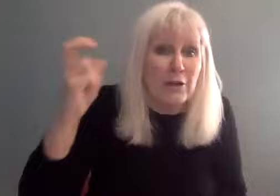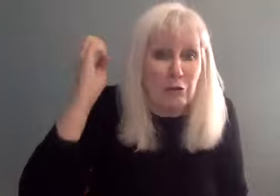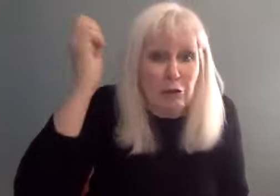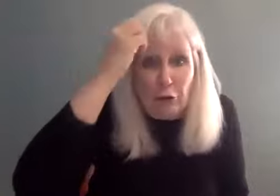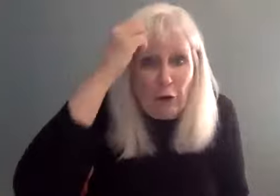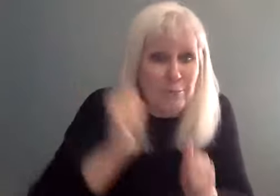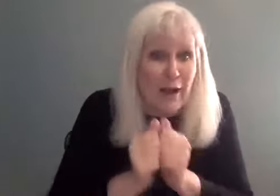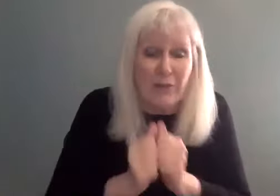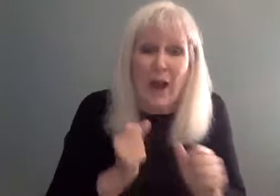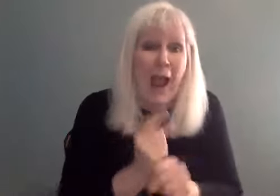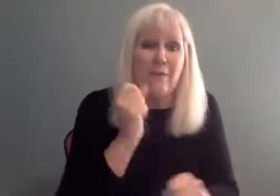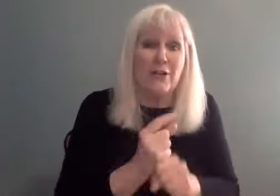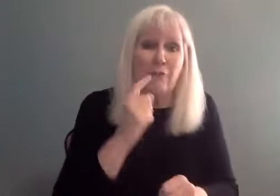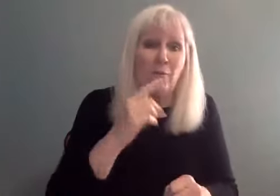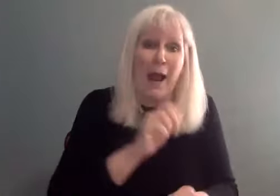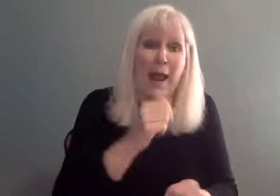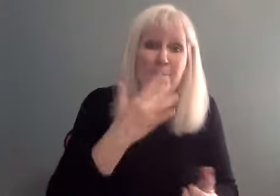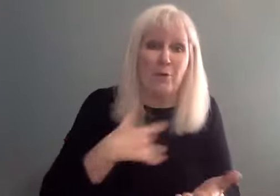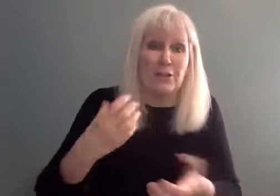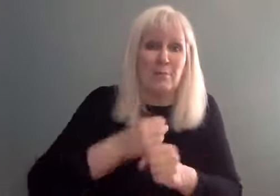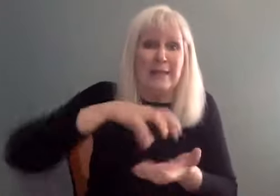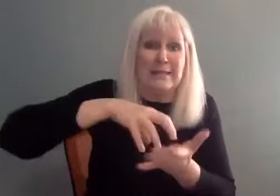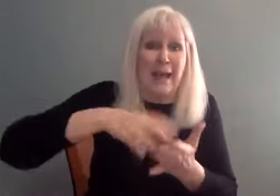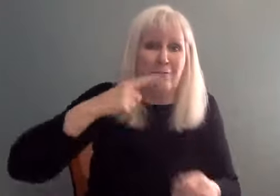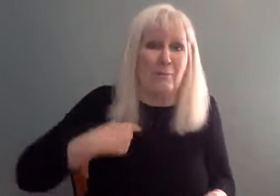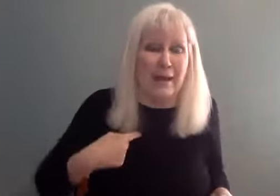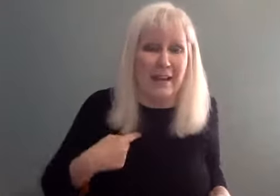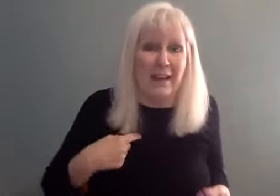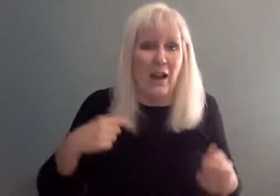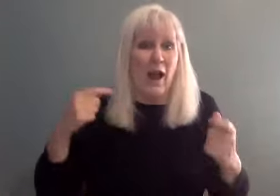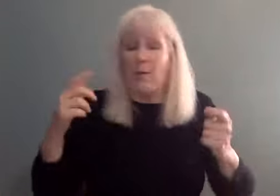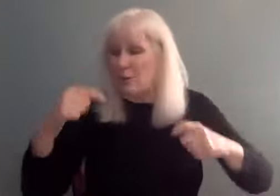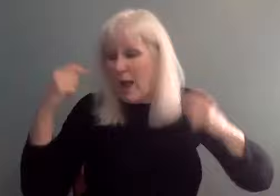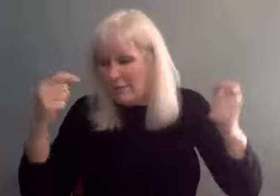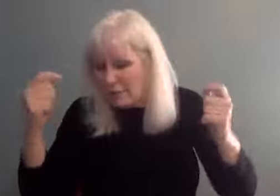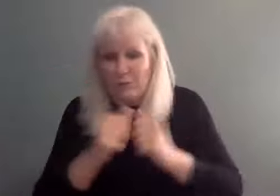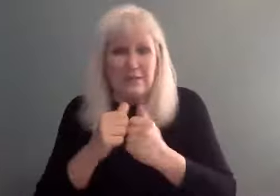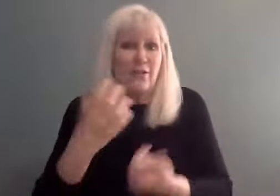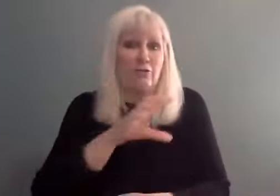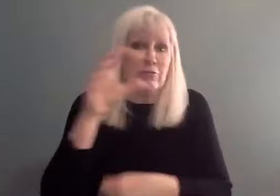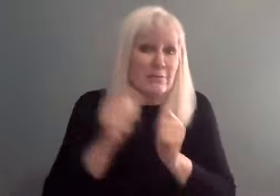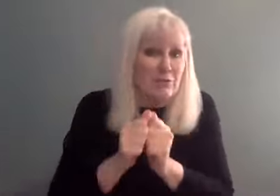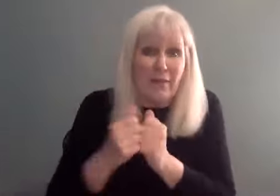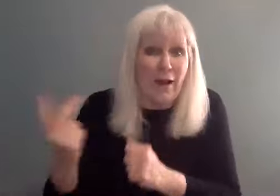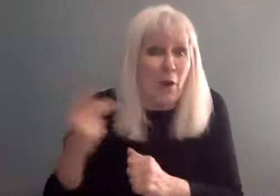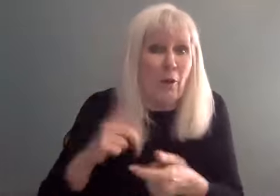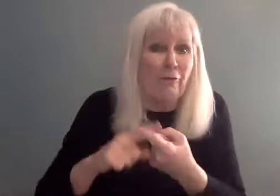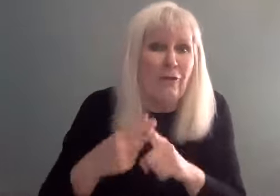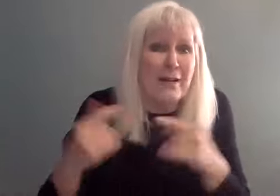year. Jill and I do with the kids, we do anniversaries, and we do, Christmas, and we do things together. We do Mother's Day